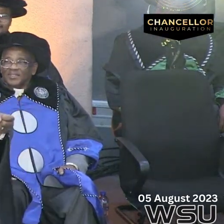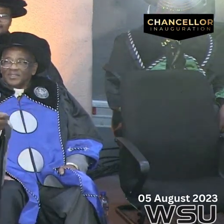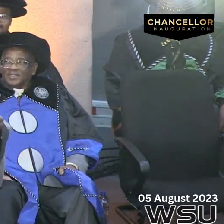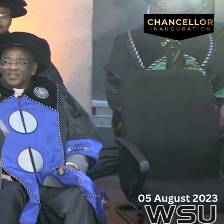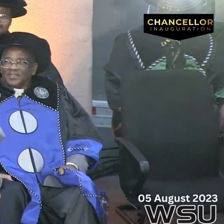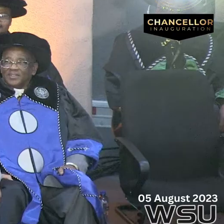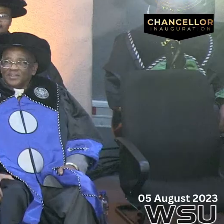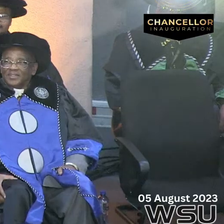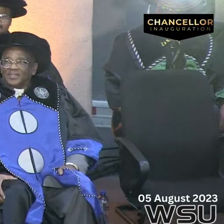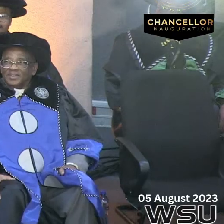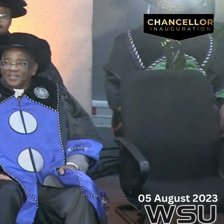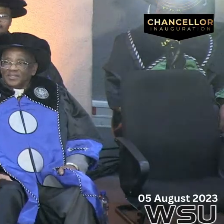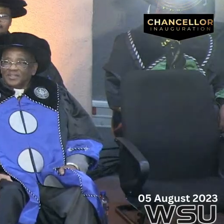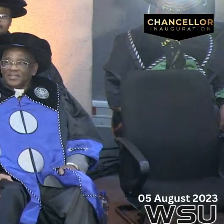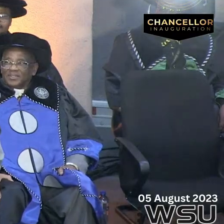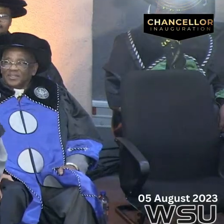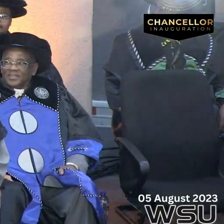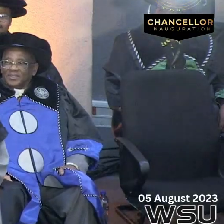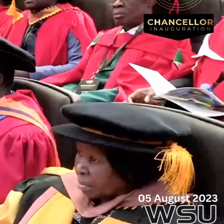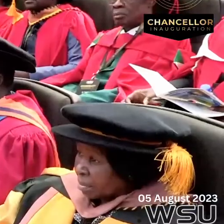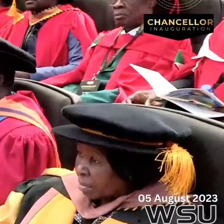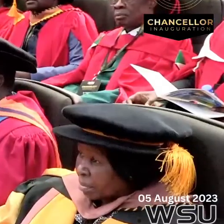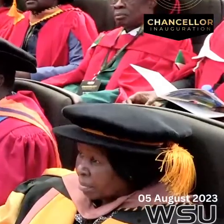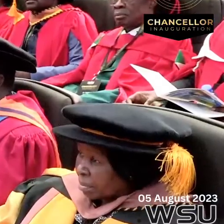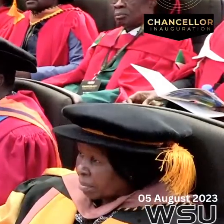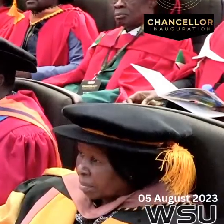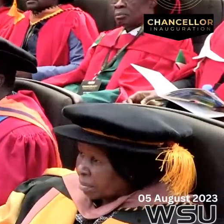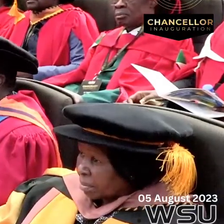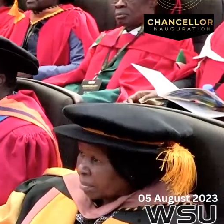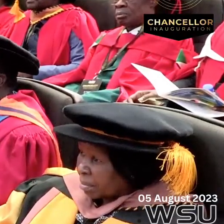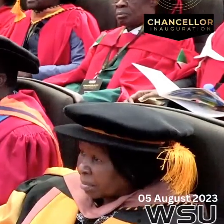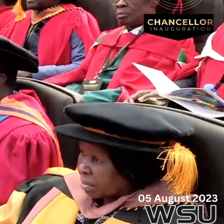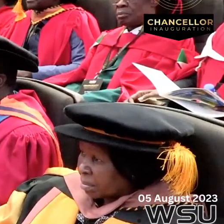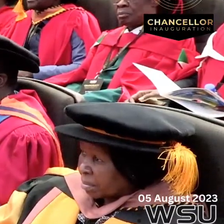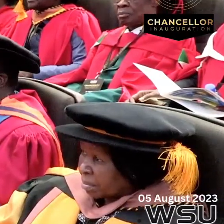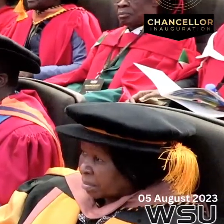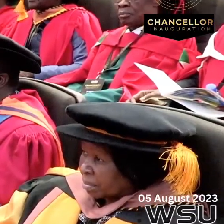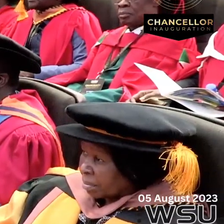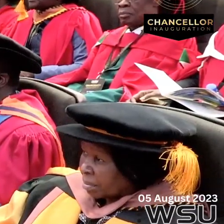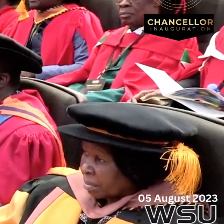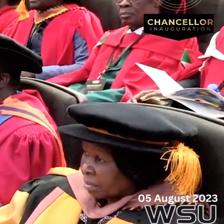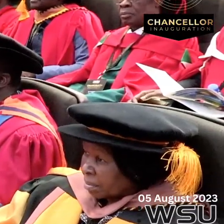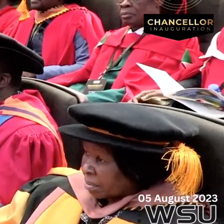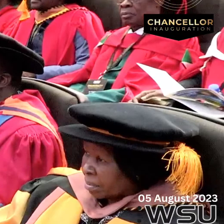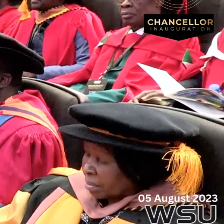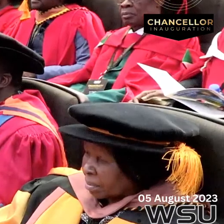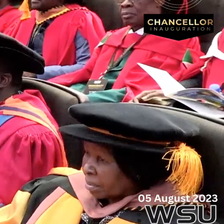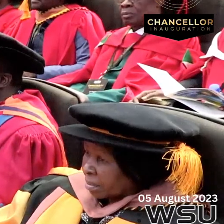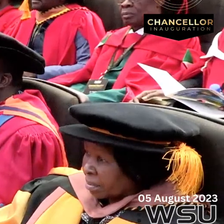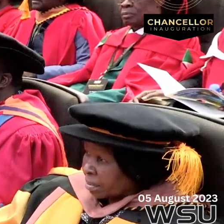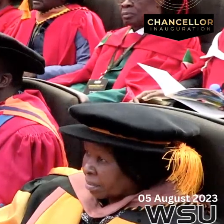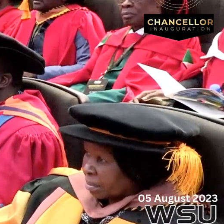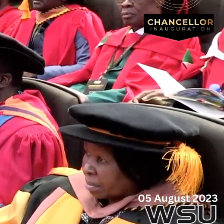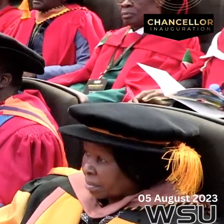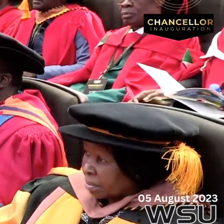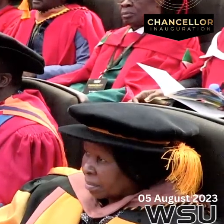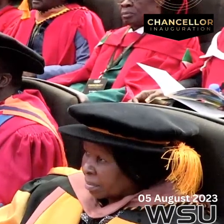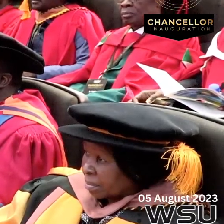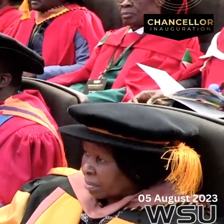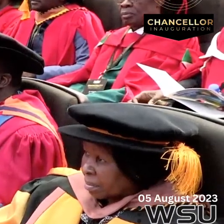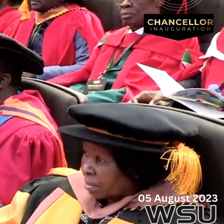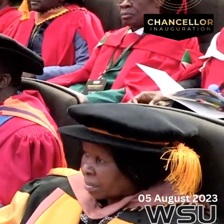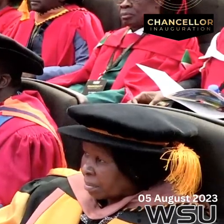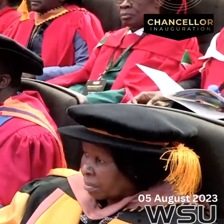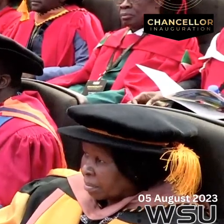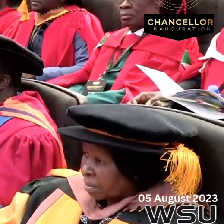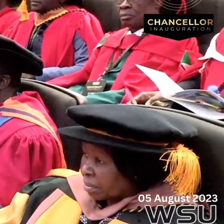yozoexpressa Kala freedom of expression at the constitution. Nisi embarrass. We are born. The